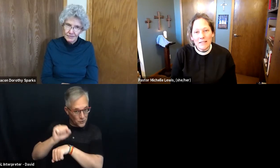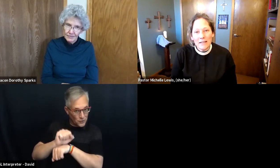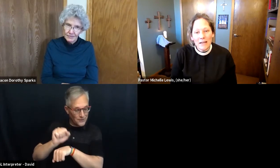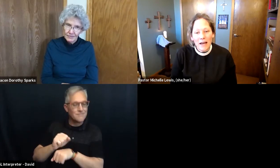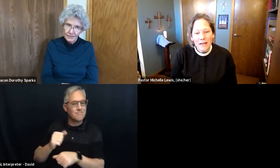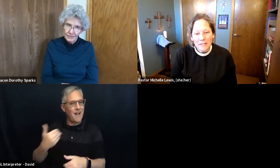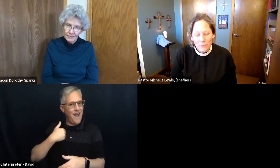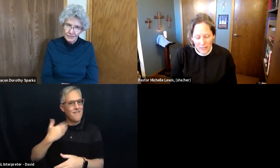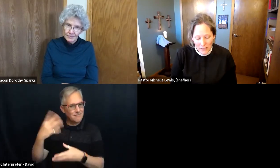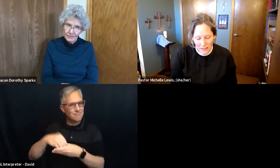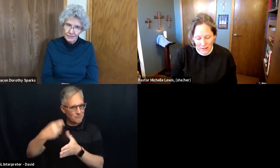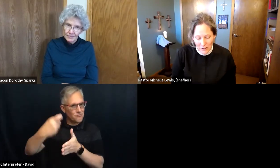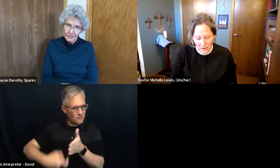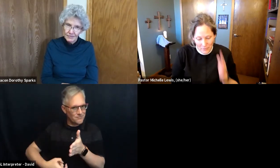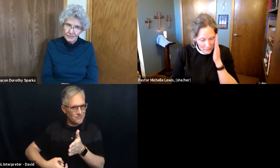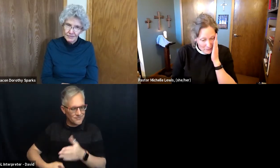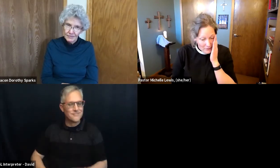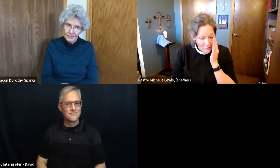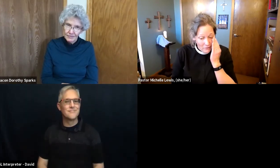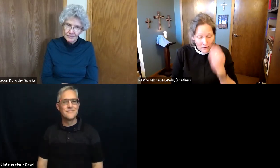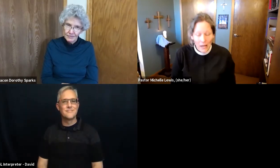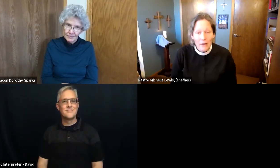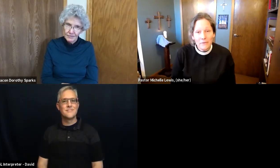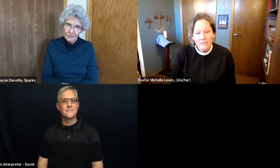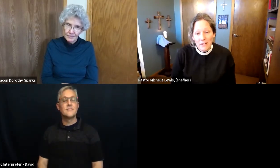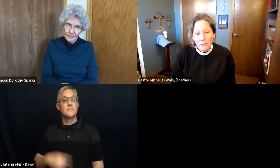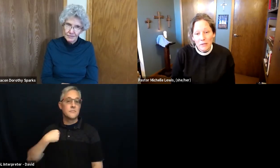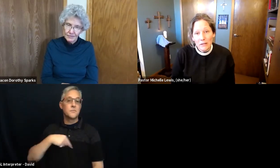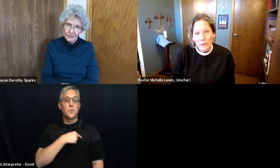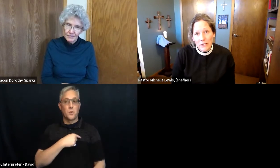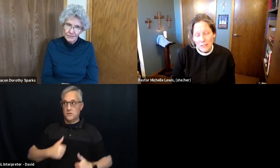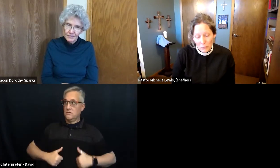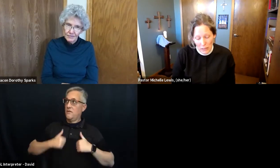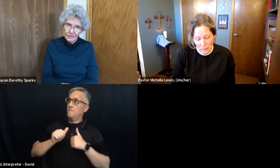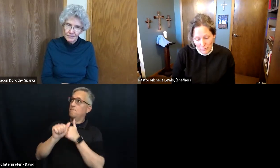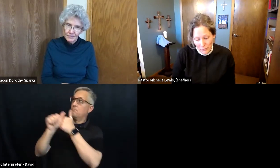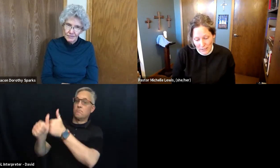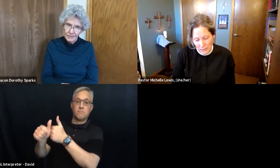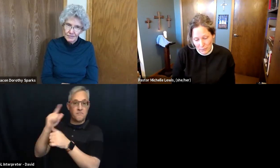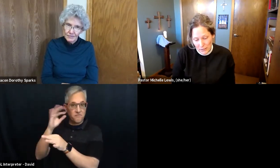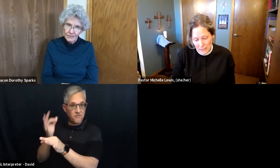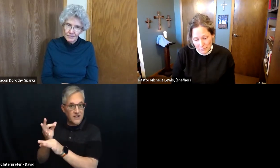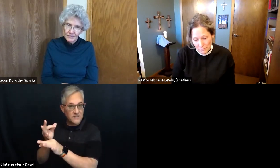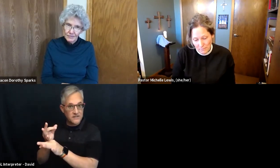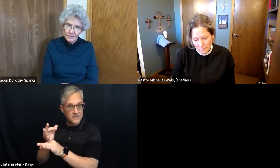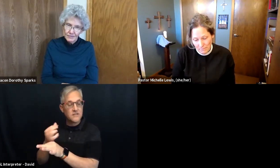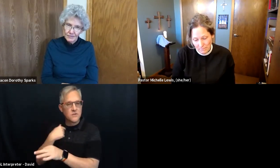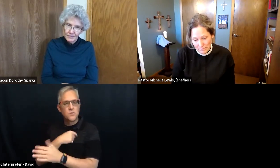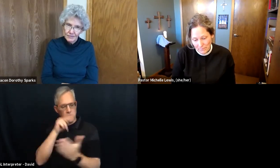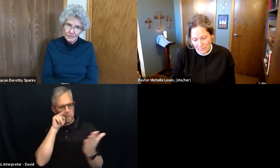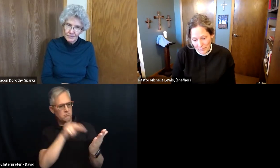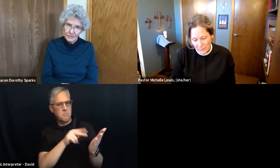And as we live our lives of faith, we look to the Bible for examples.